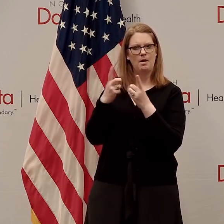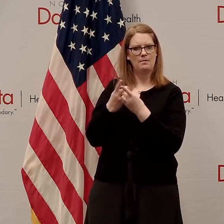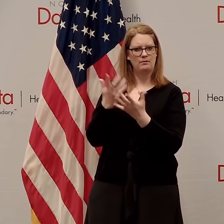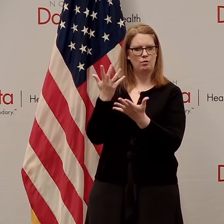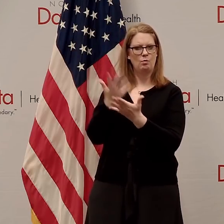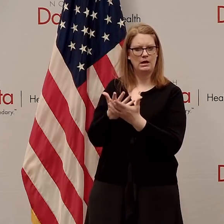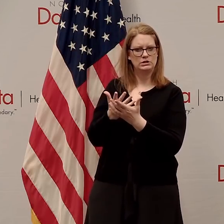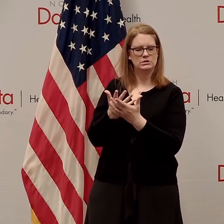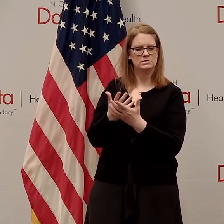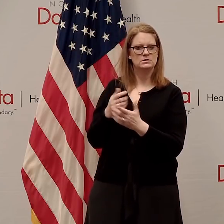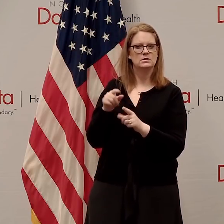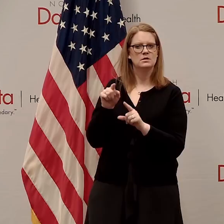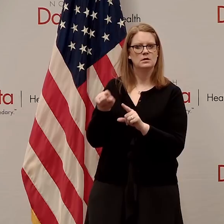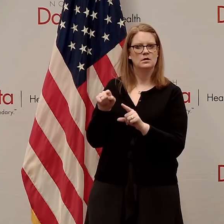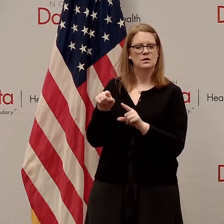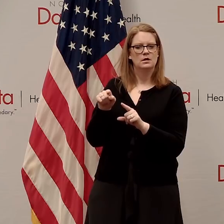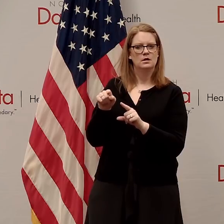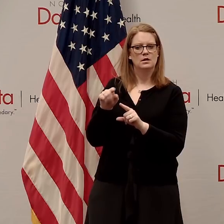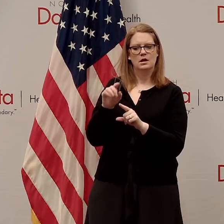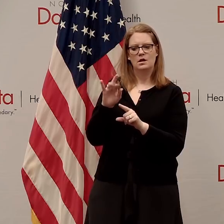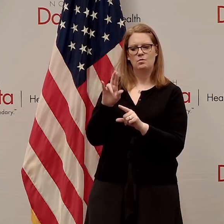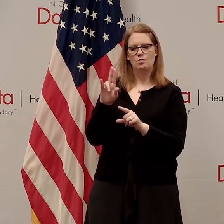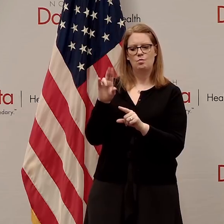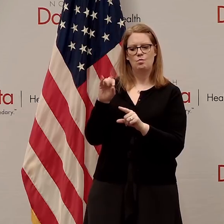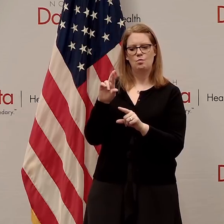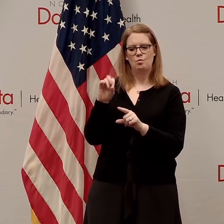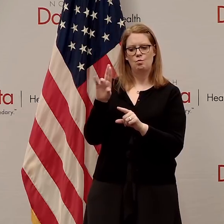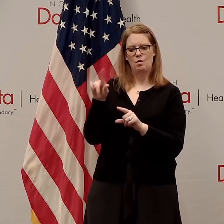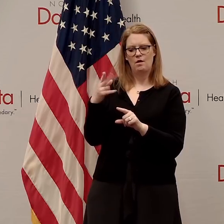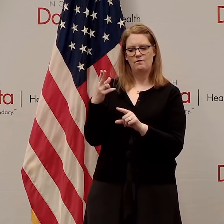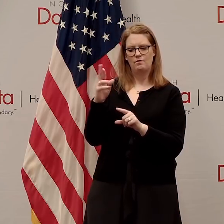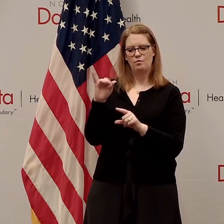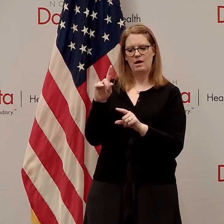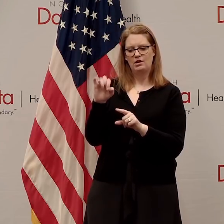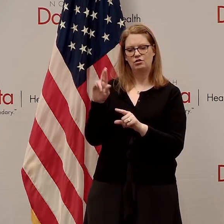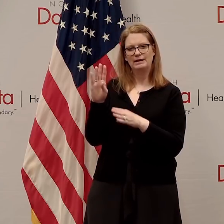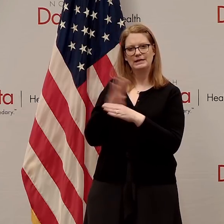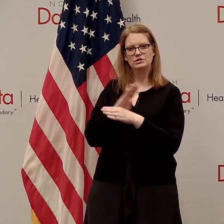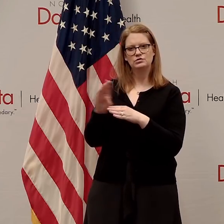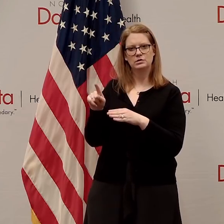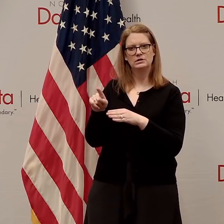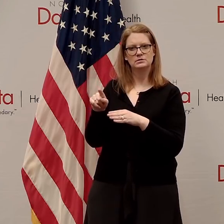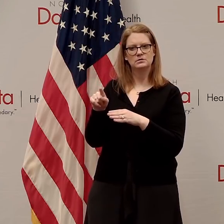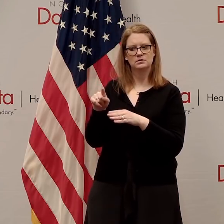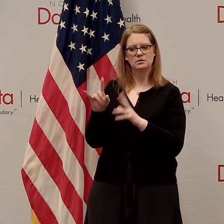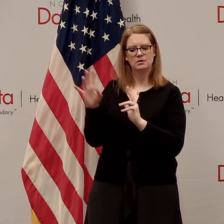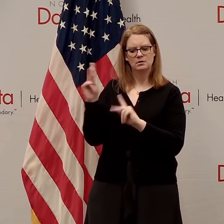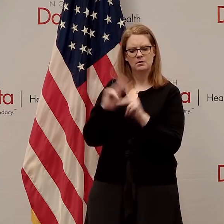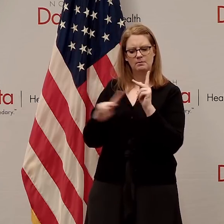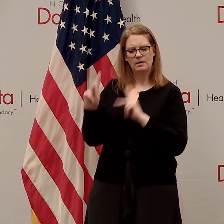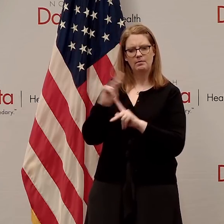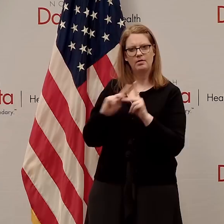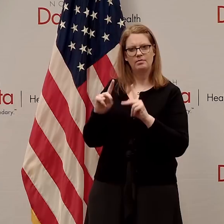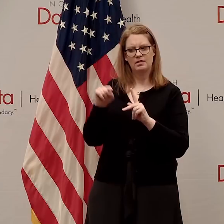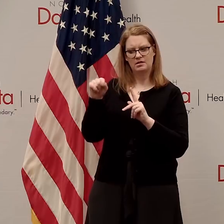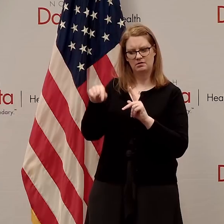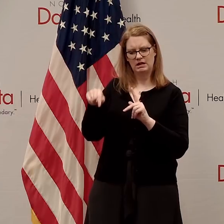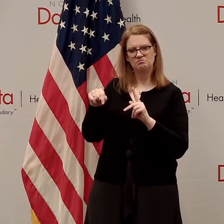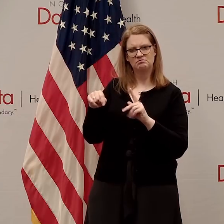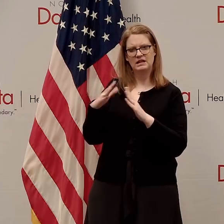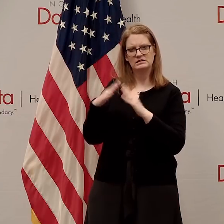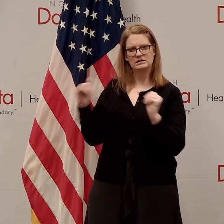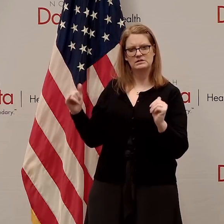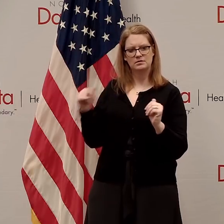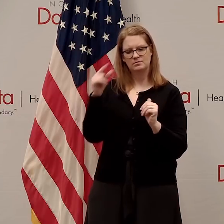Rehabilitation. And Rough Rider Industries employs the residents that are within our system